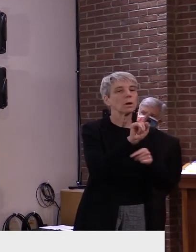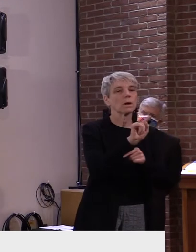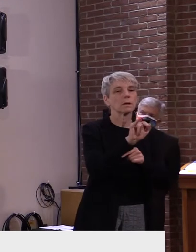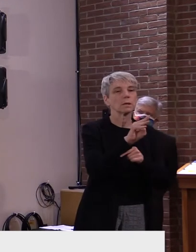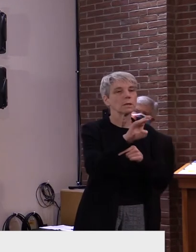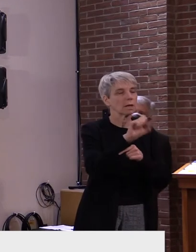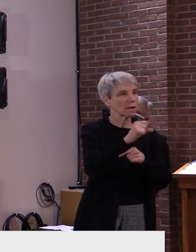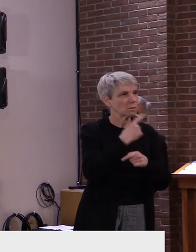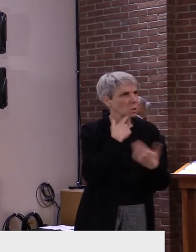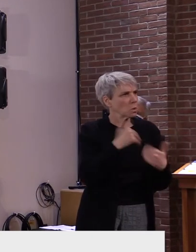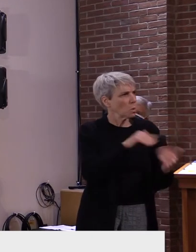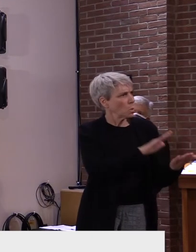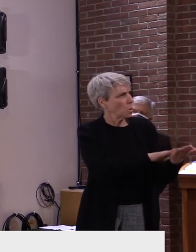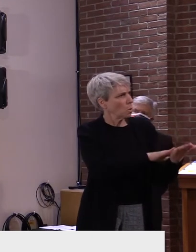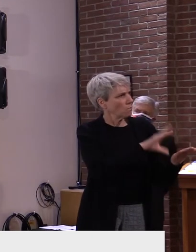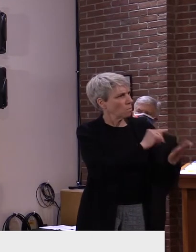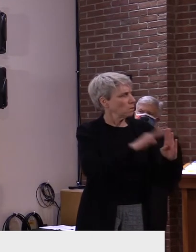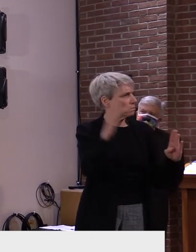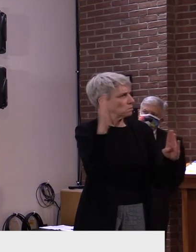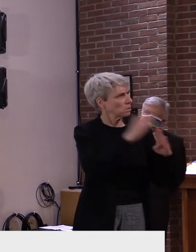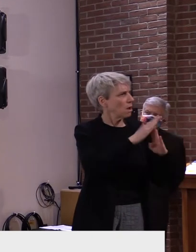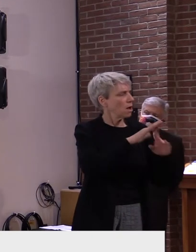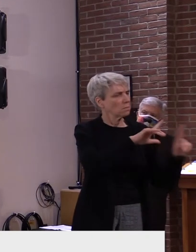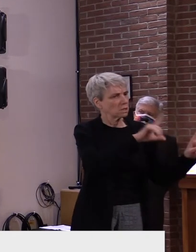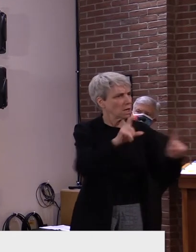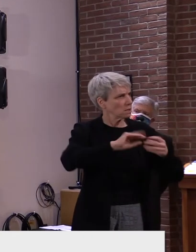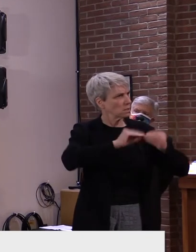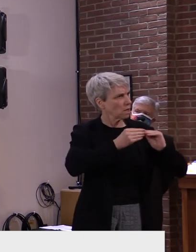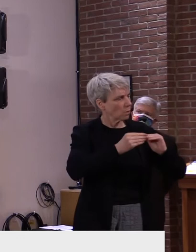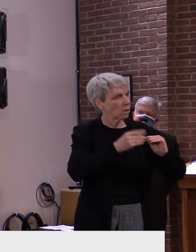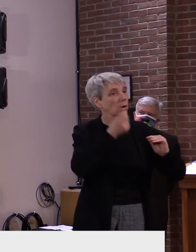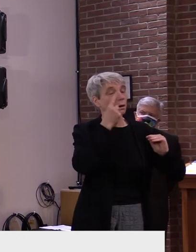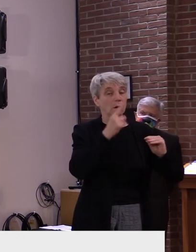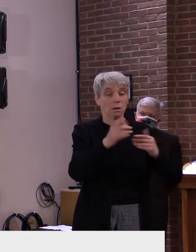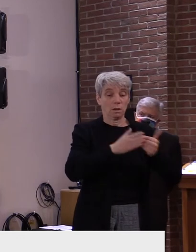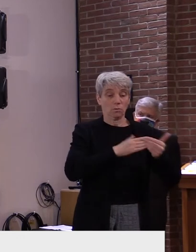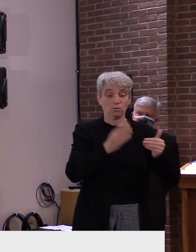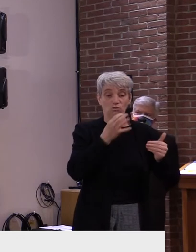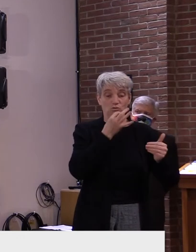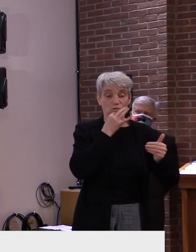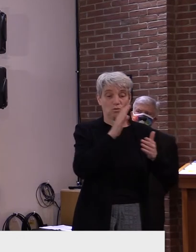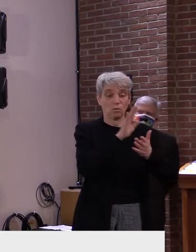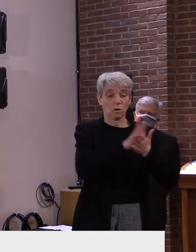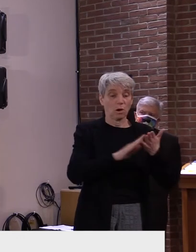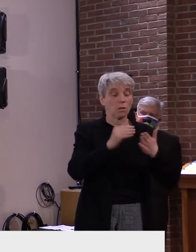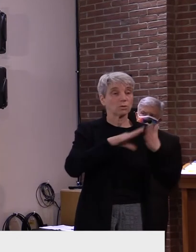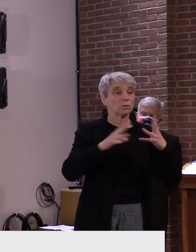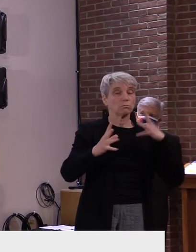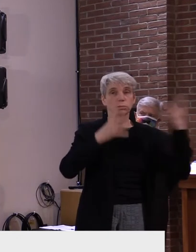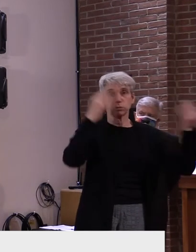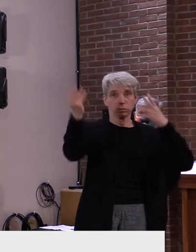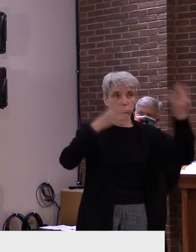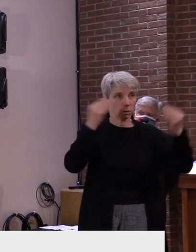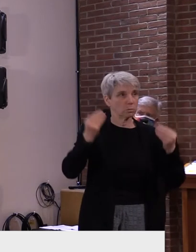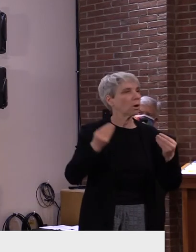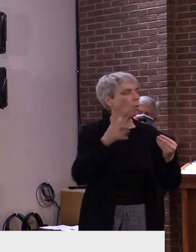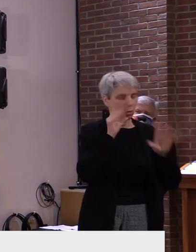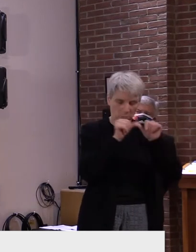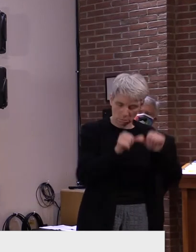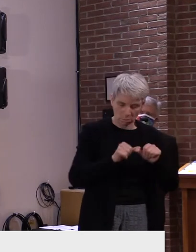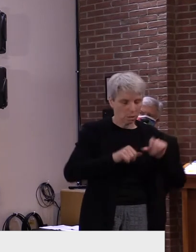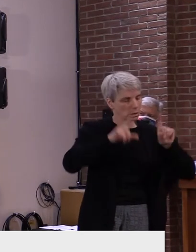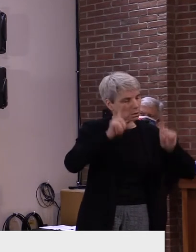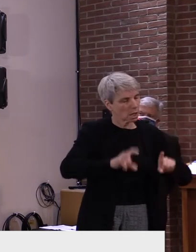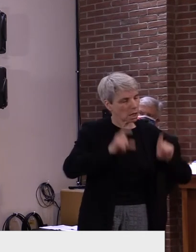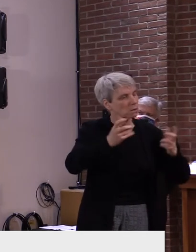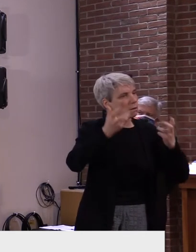thanksgiving break which will go on for several months uh we're still going to be well above our target level of testing in the